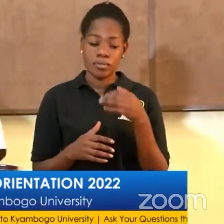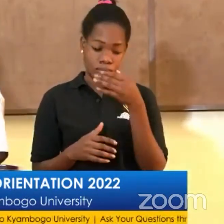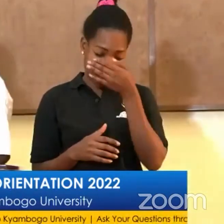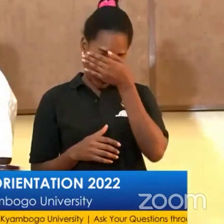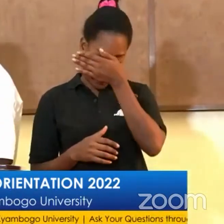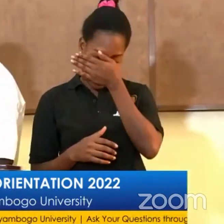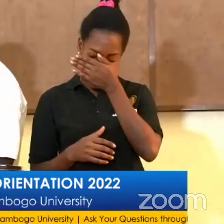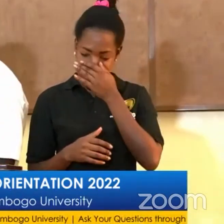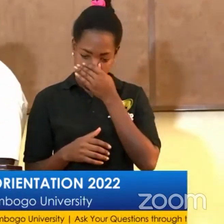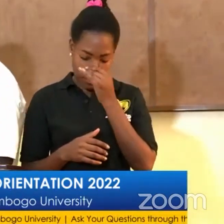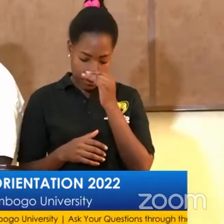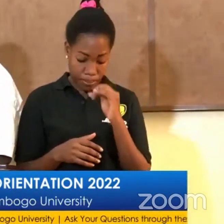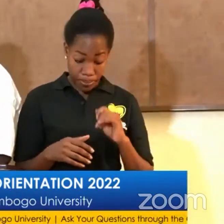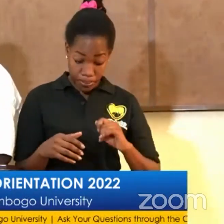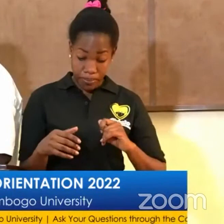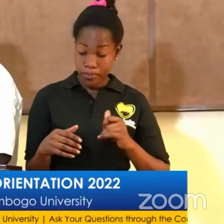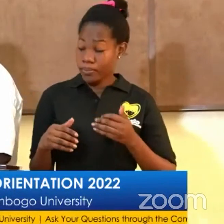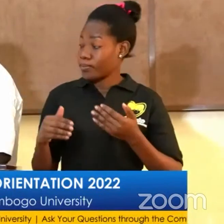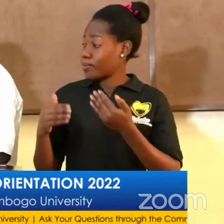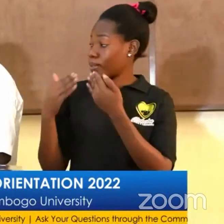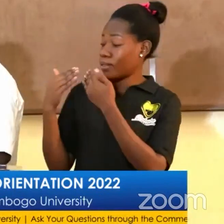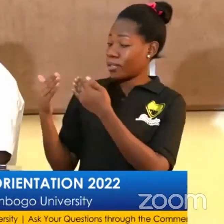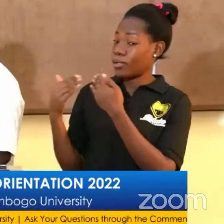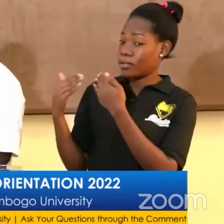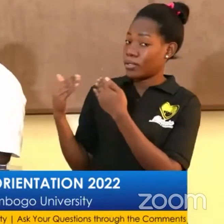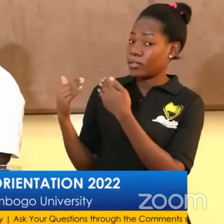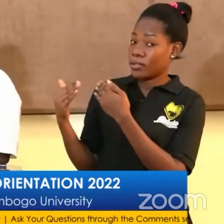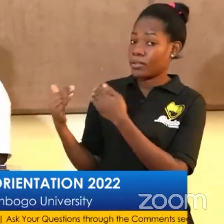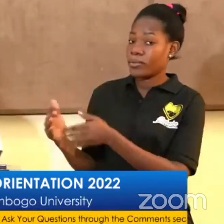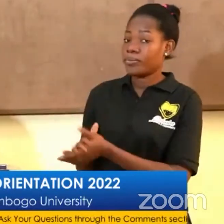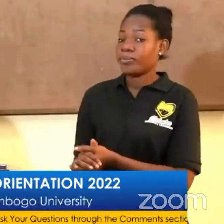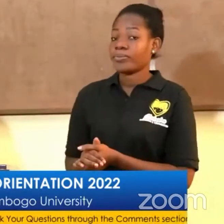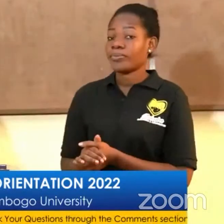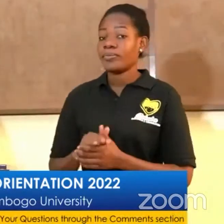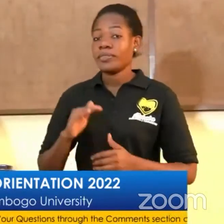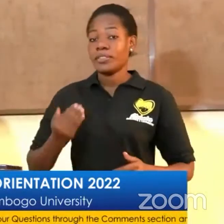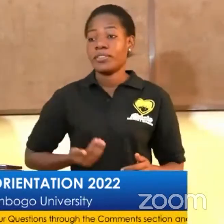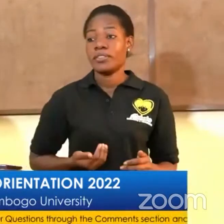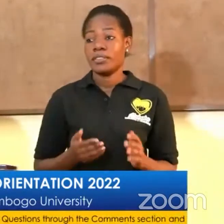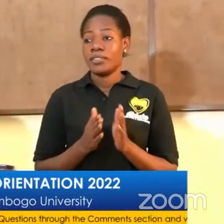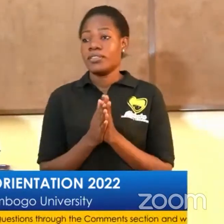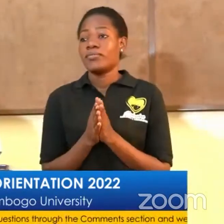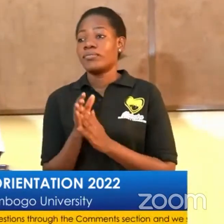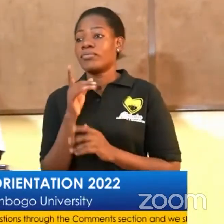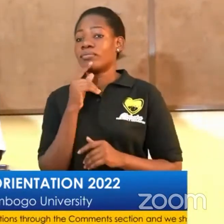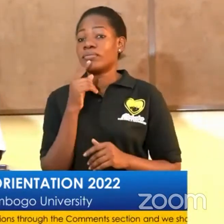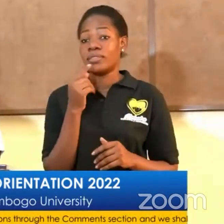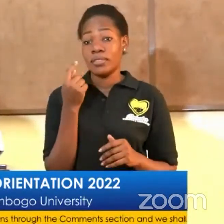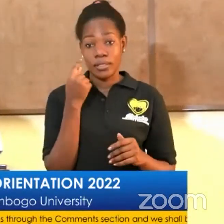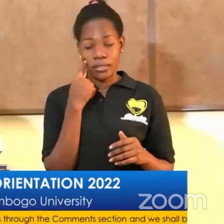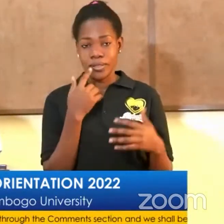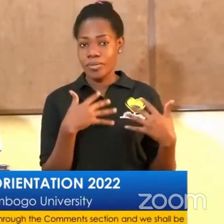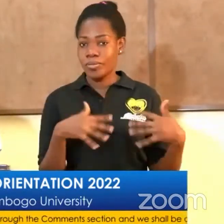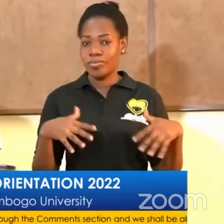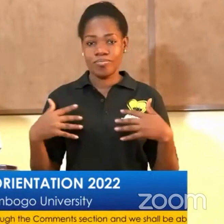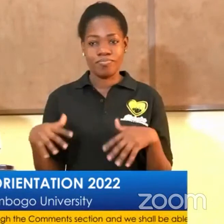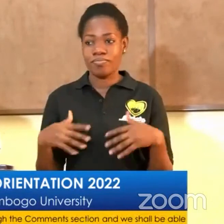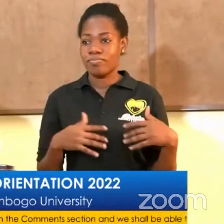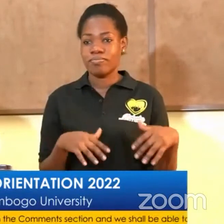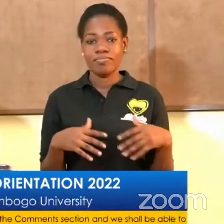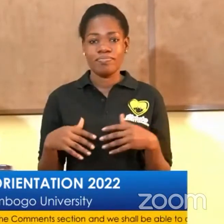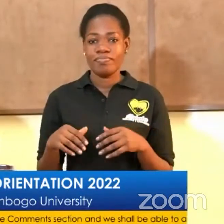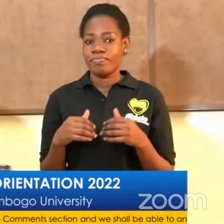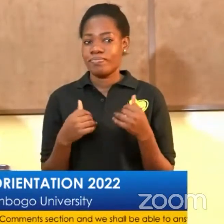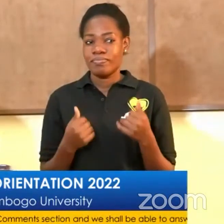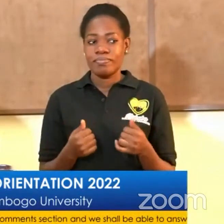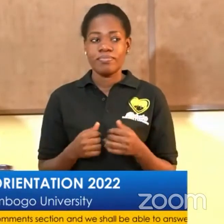Lawrence, thank you so much. Ladies and gentlemen, I can see it was all wow. I